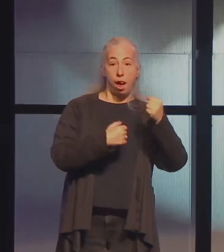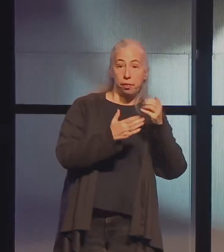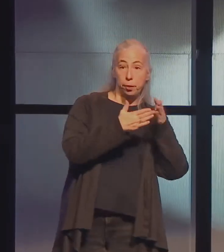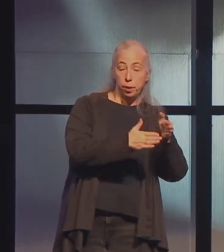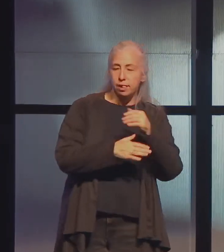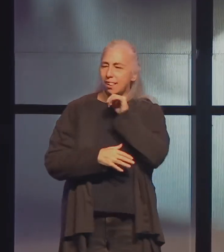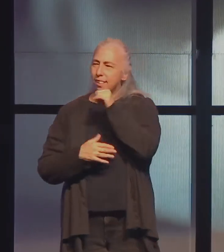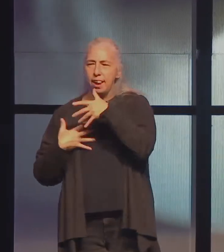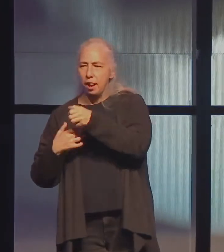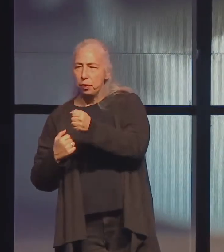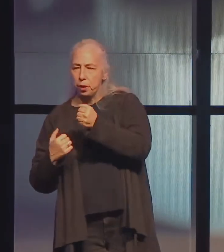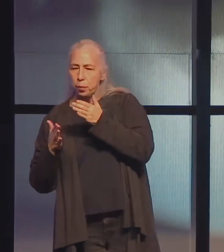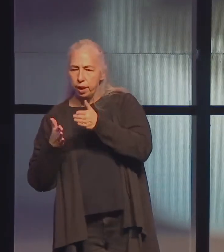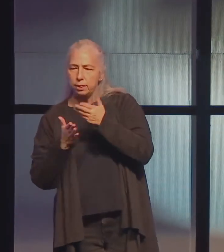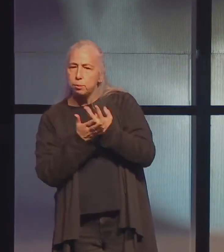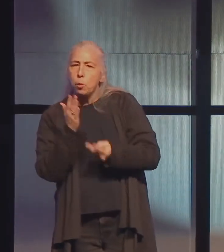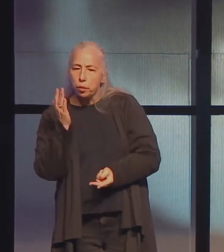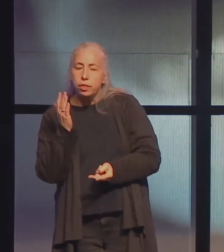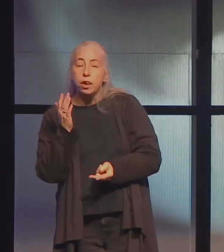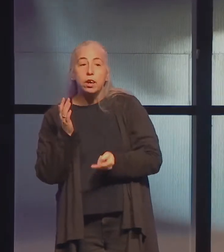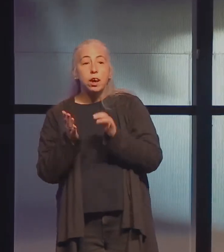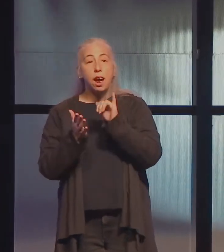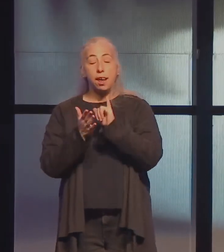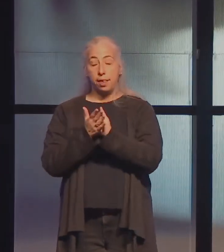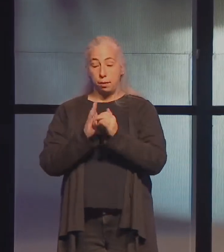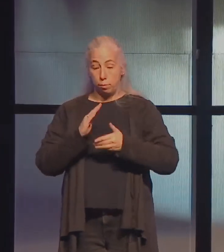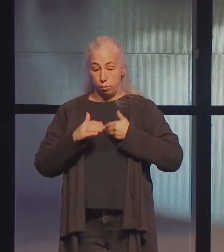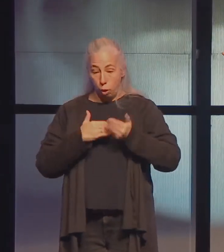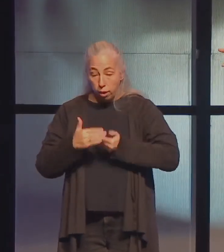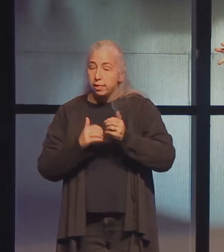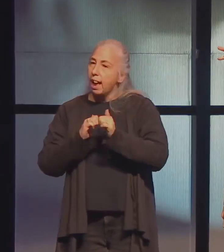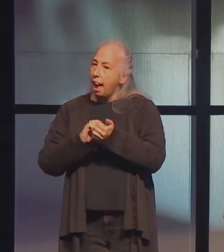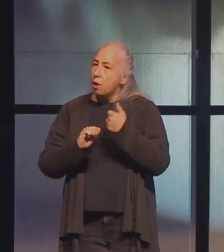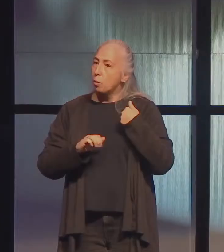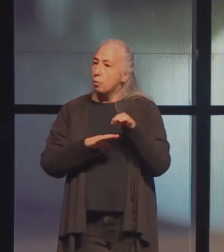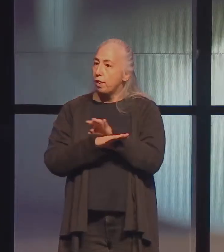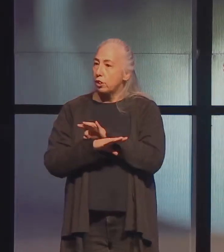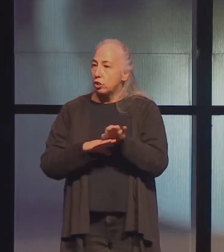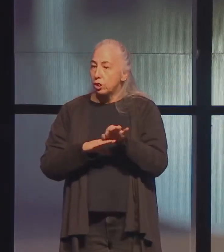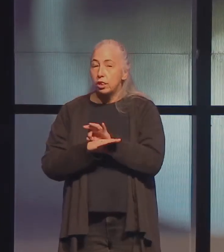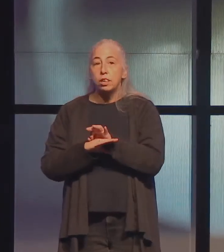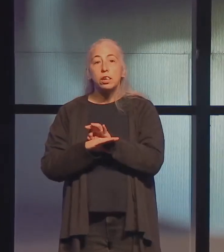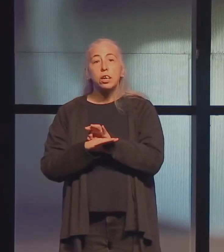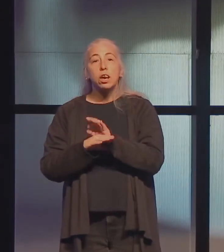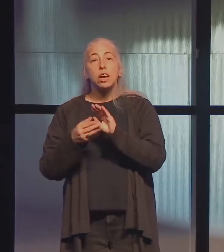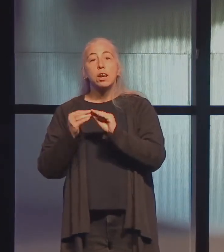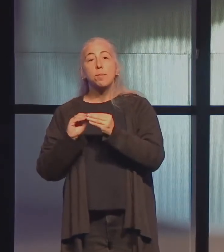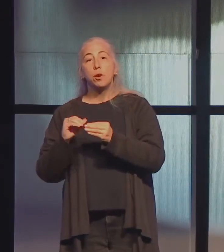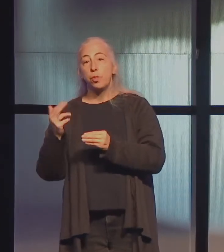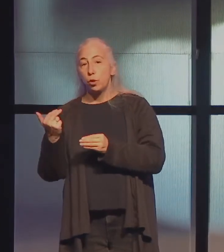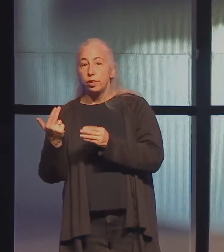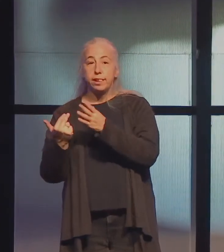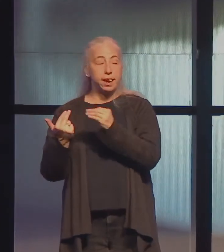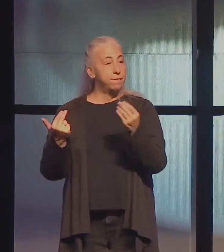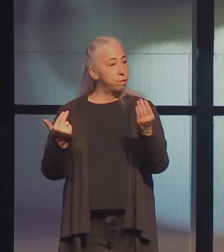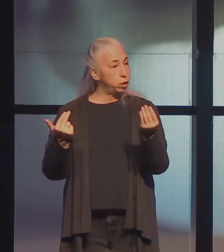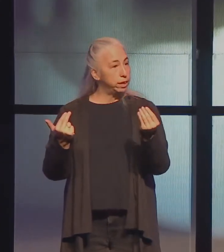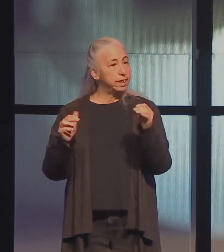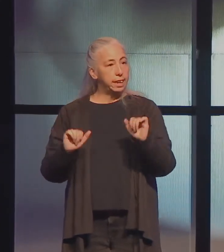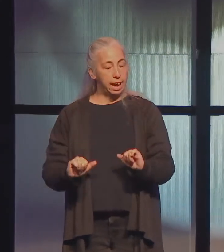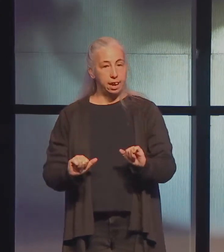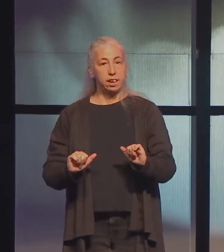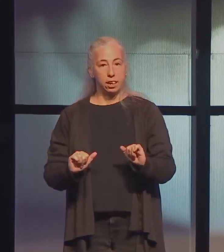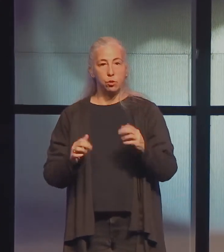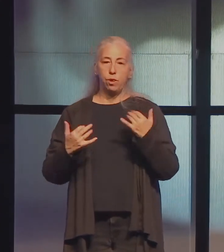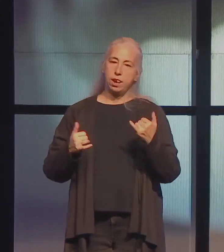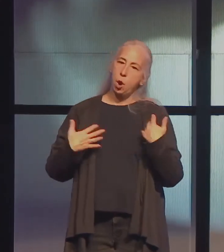unhealthy. And this process, this schema, this way we function, we see it functioning in Numbers chapter 13 and 14. Going to go OT on